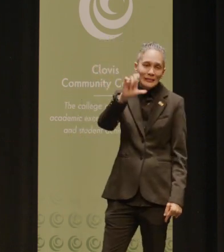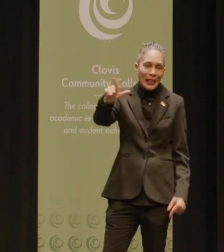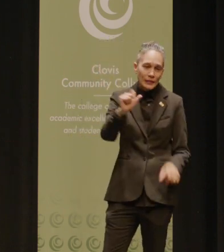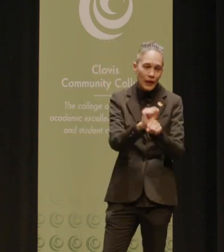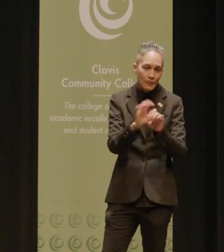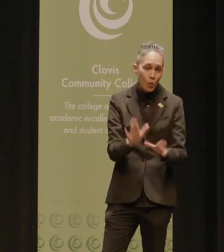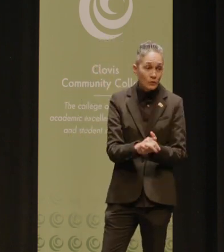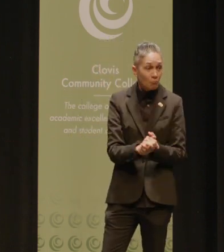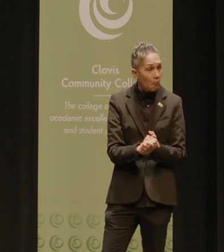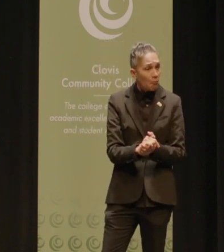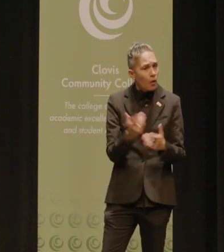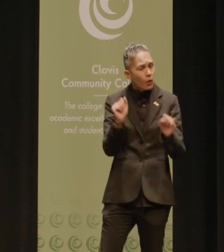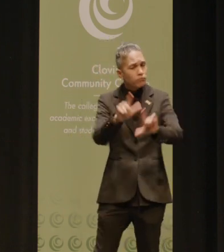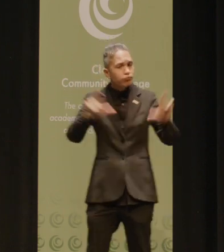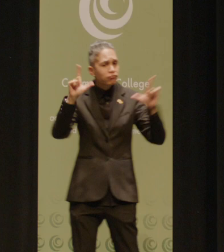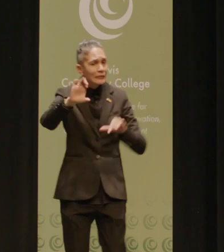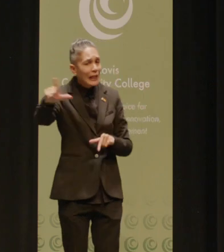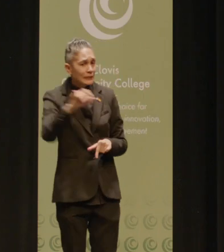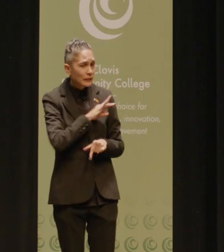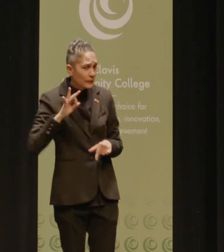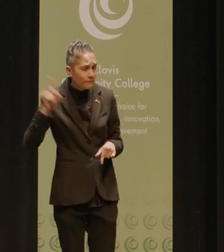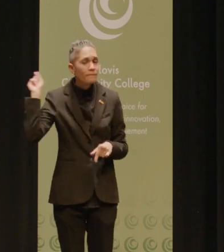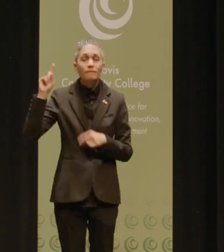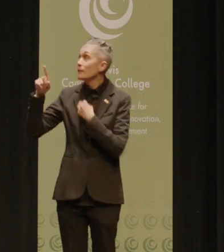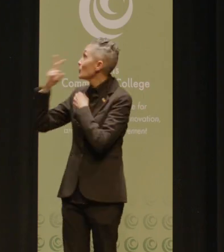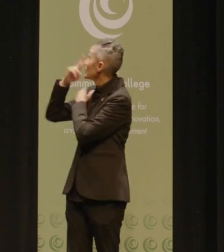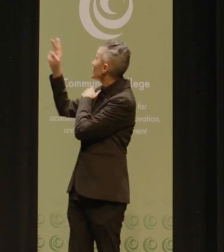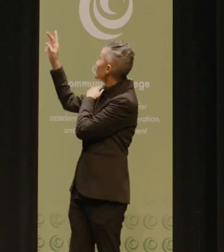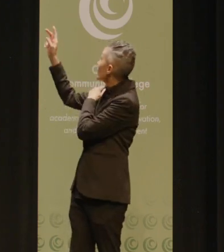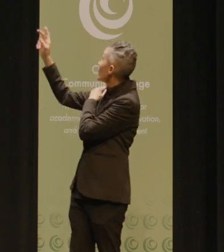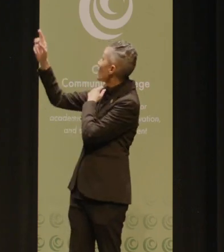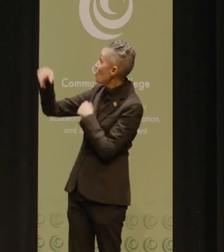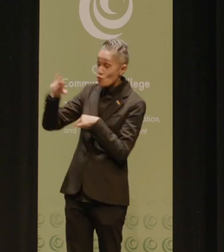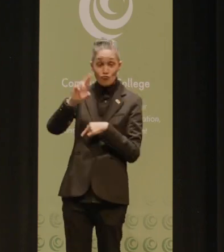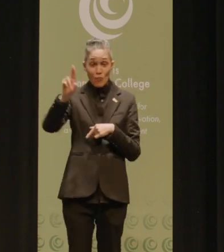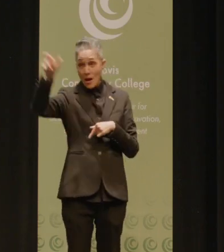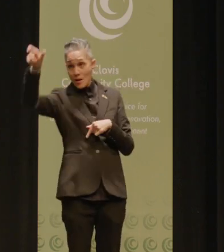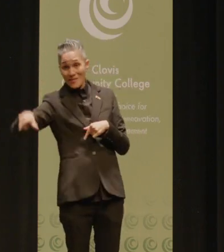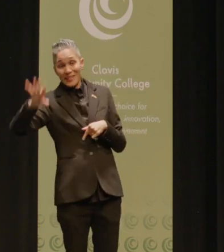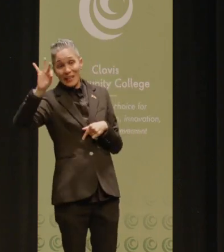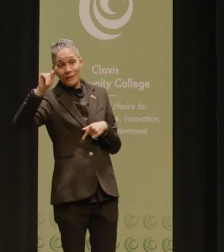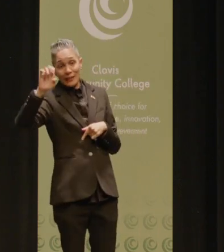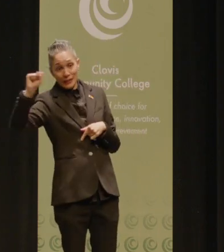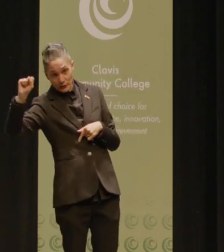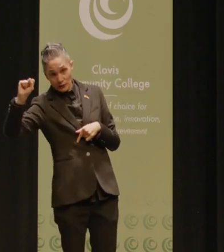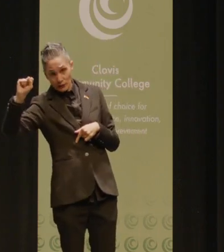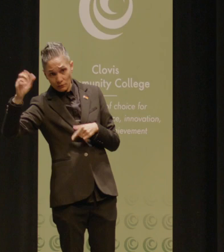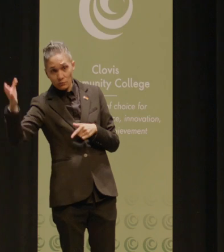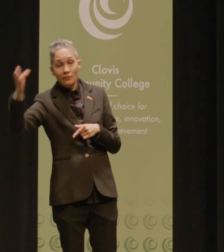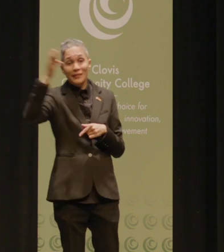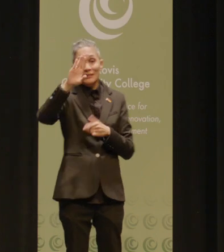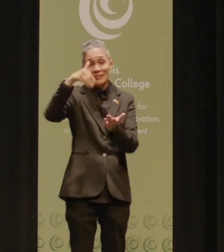Well, let's look at classified. So again, the right column is the FTS generation, and then the center